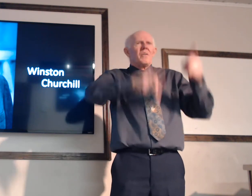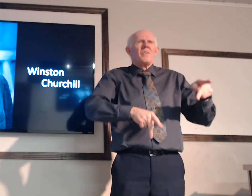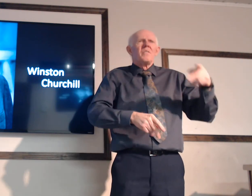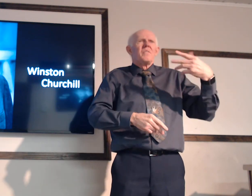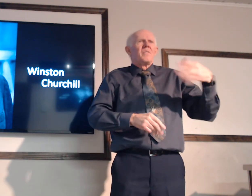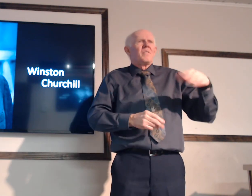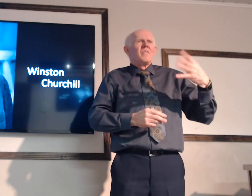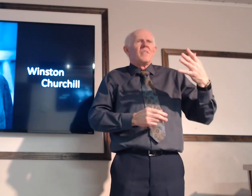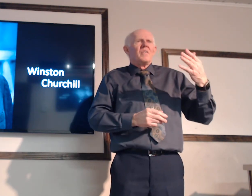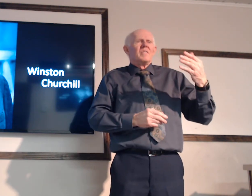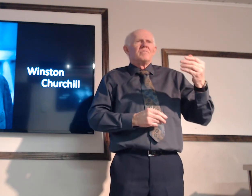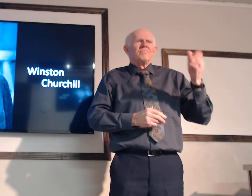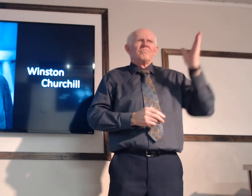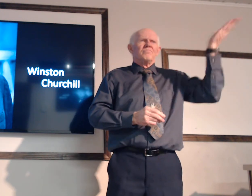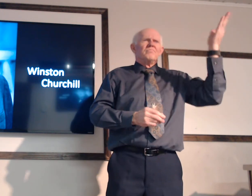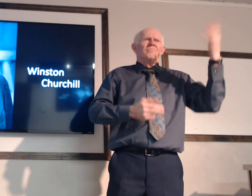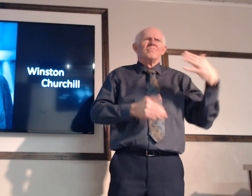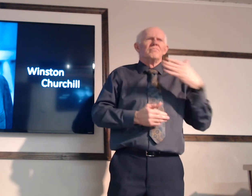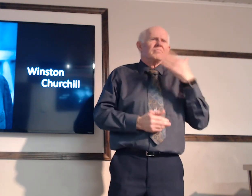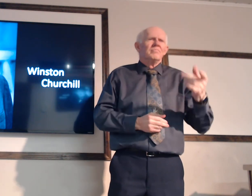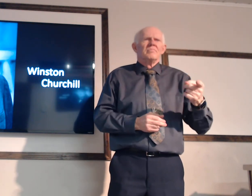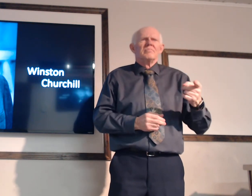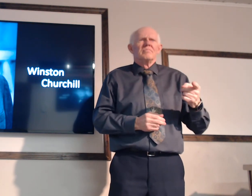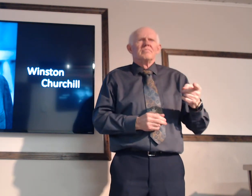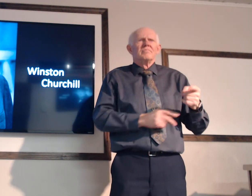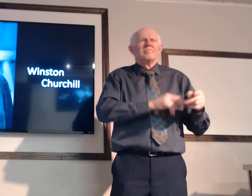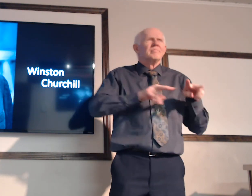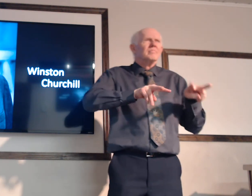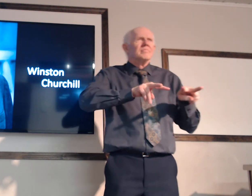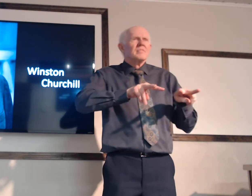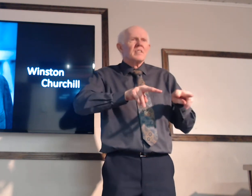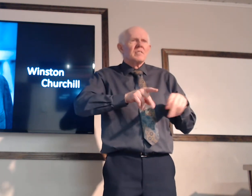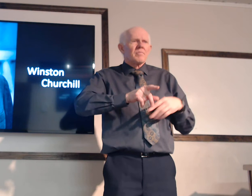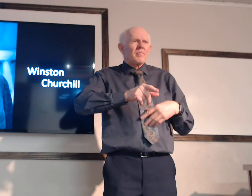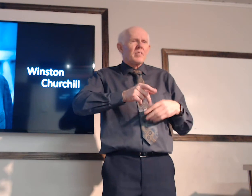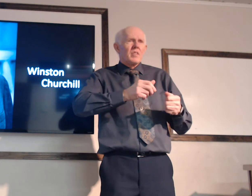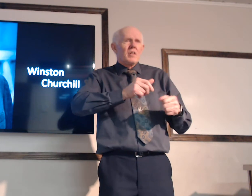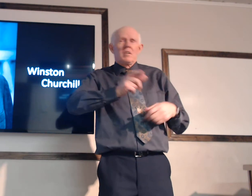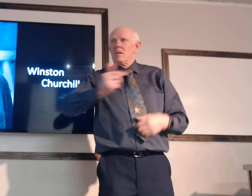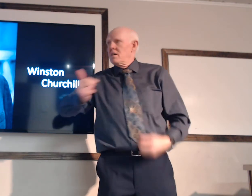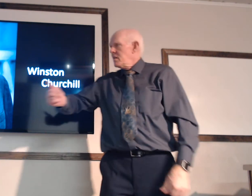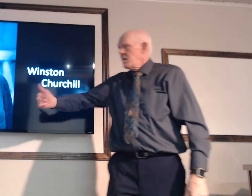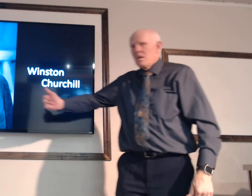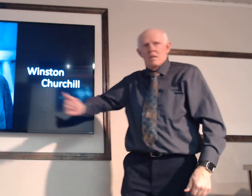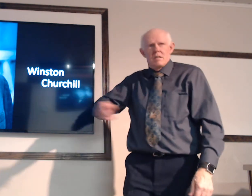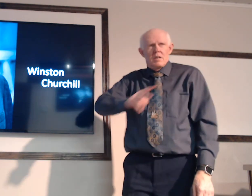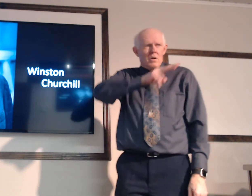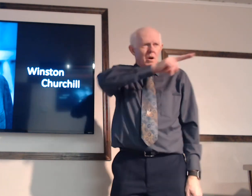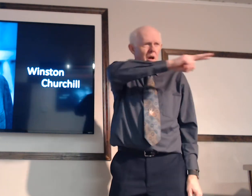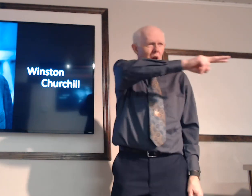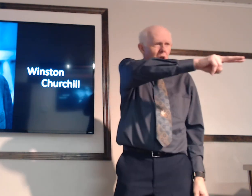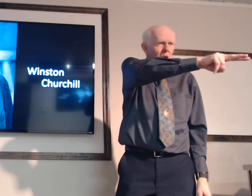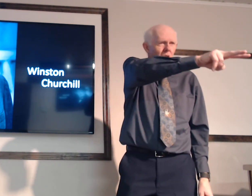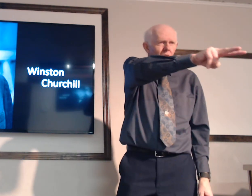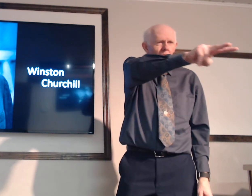the soldiers were excited to hear what he would speak about. They were watching. And he looked